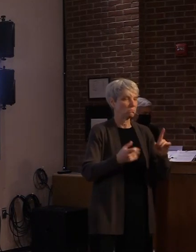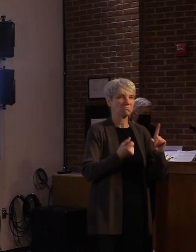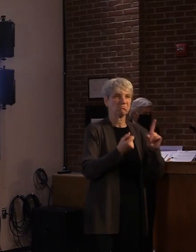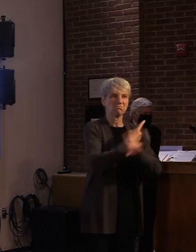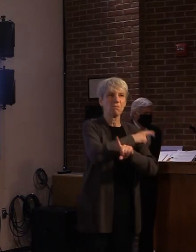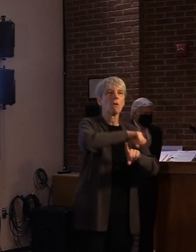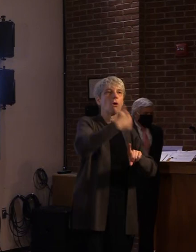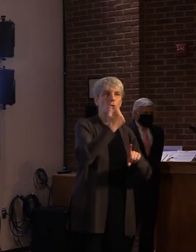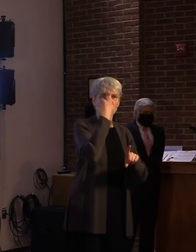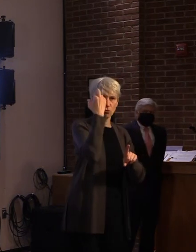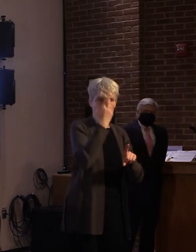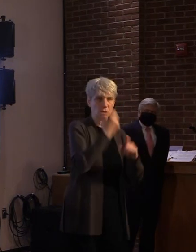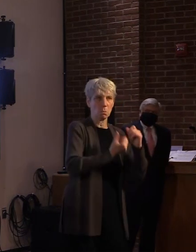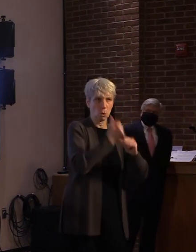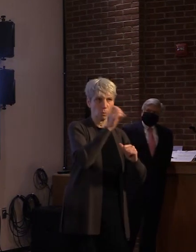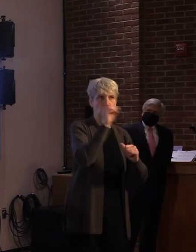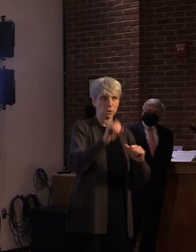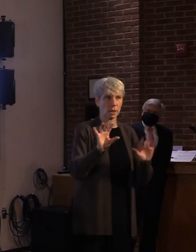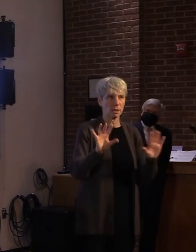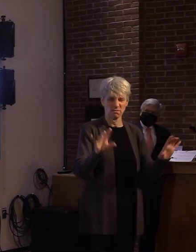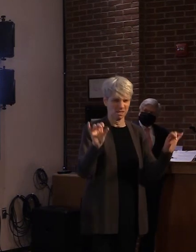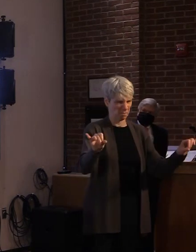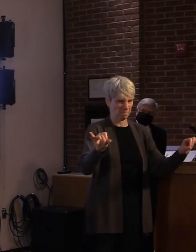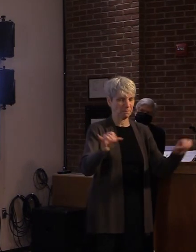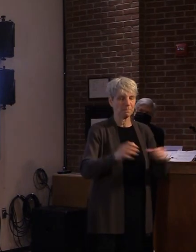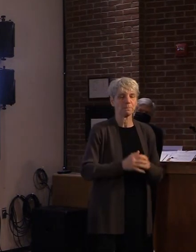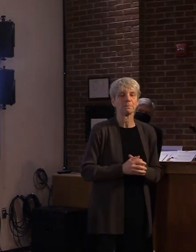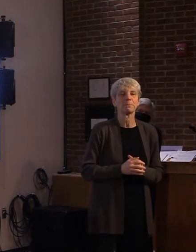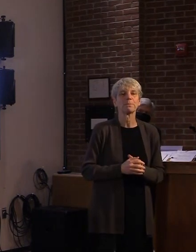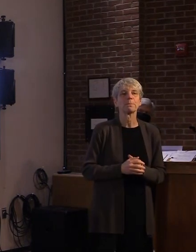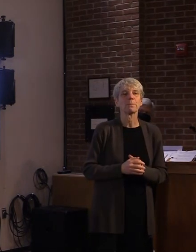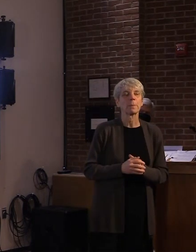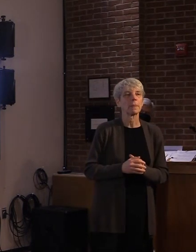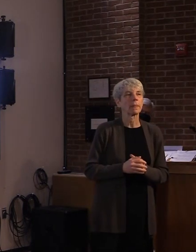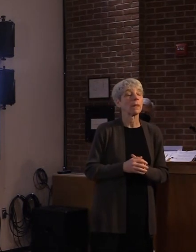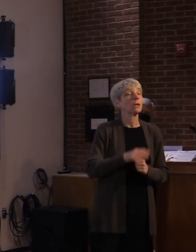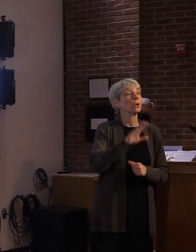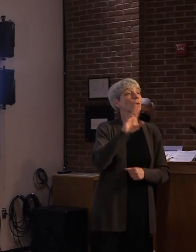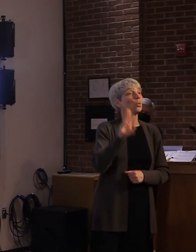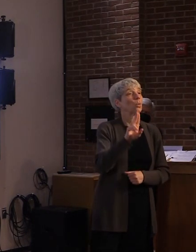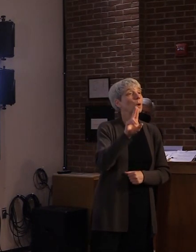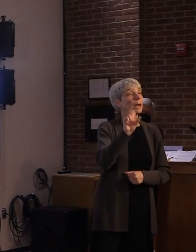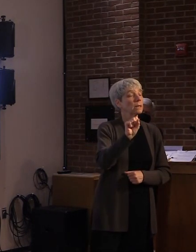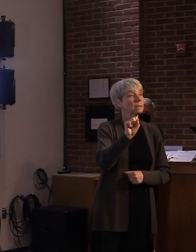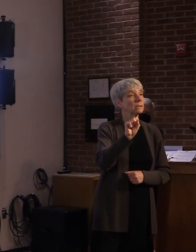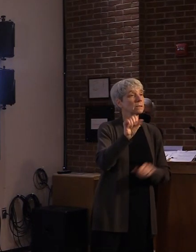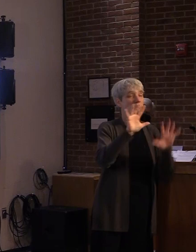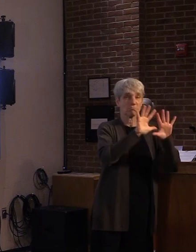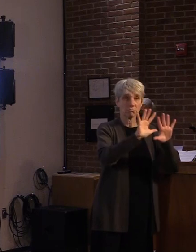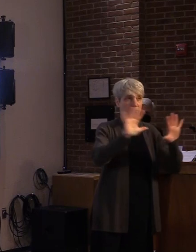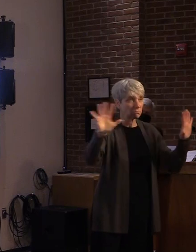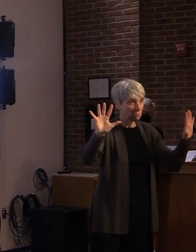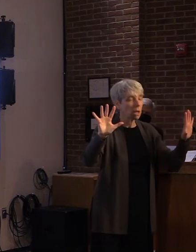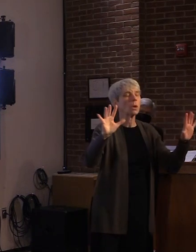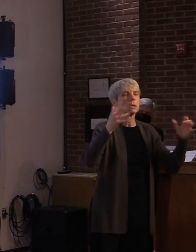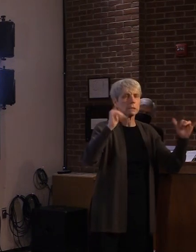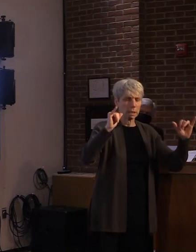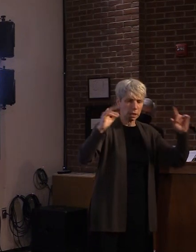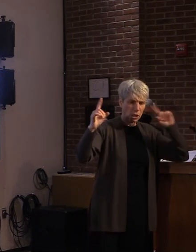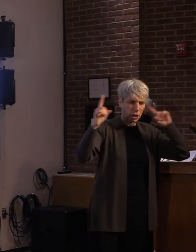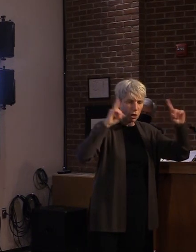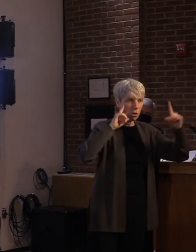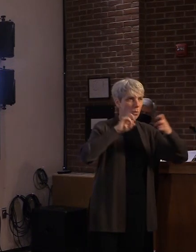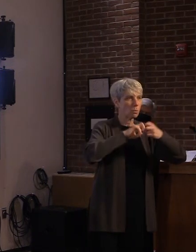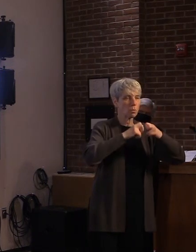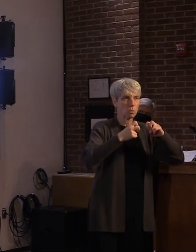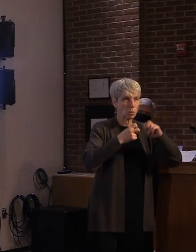Interestingly, if you look at the map of the country, we continue to hear concerns about